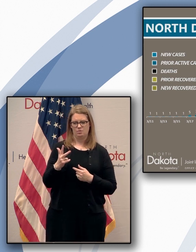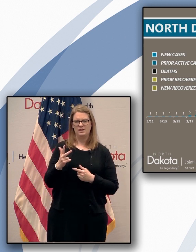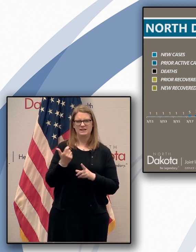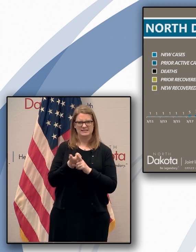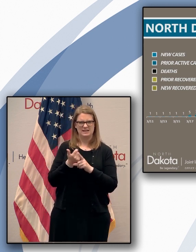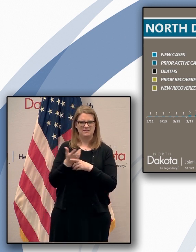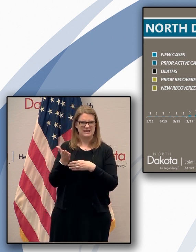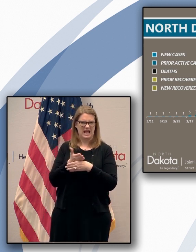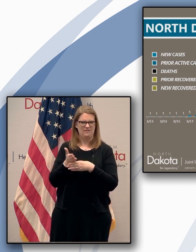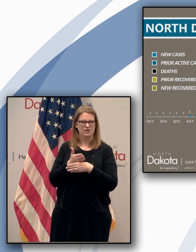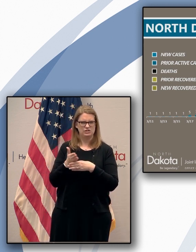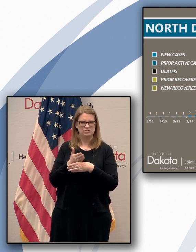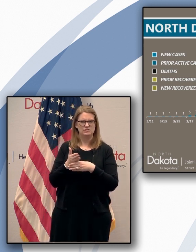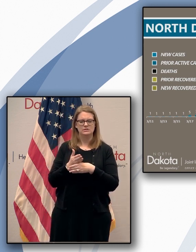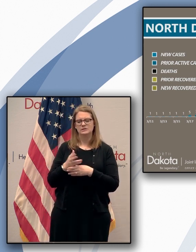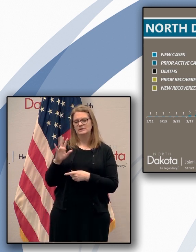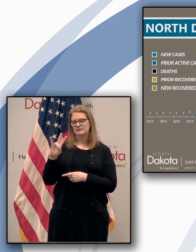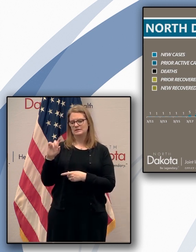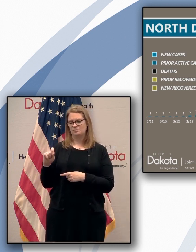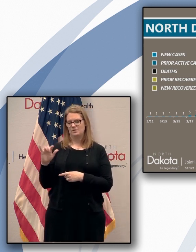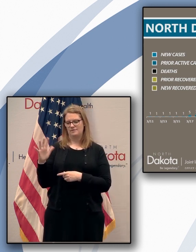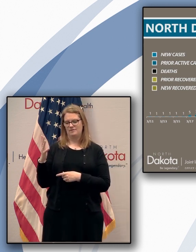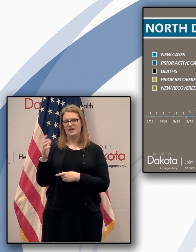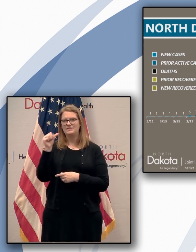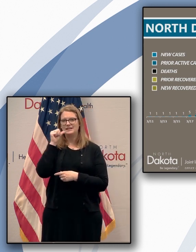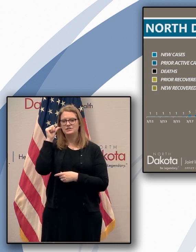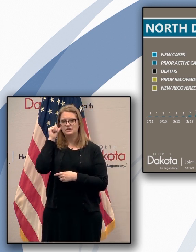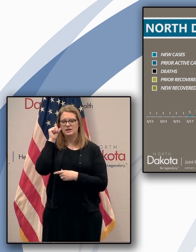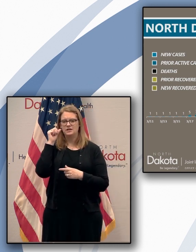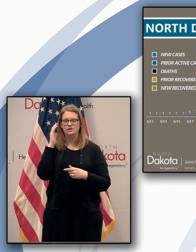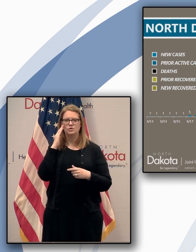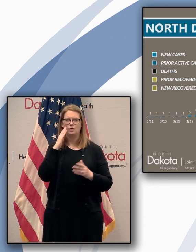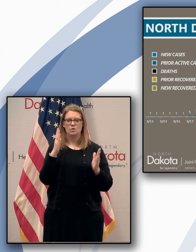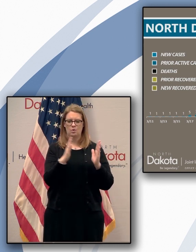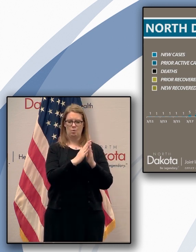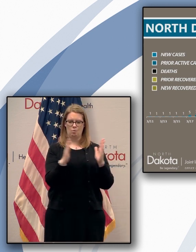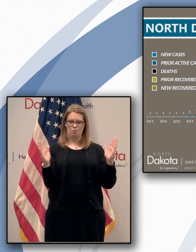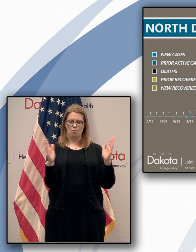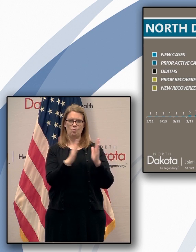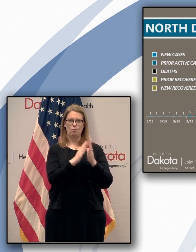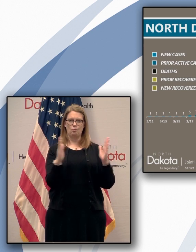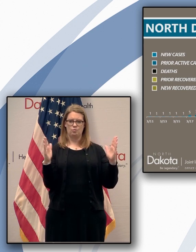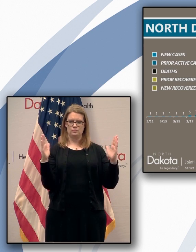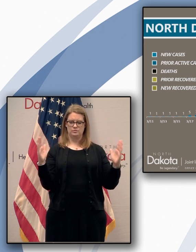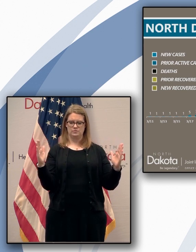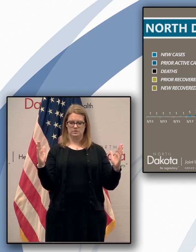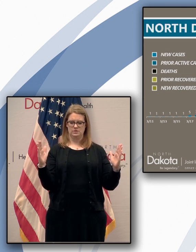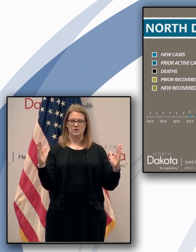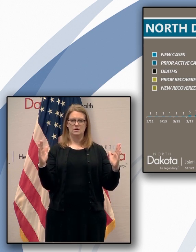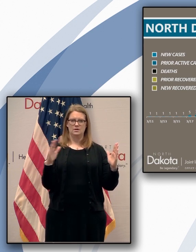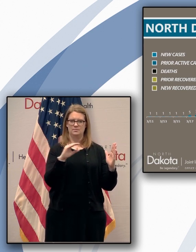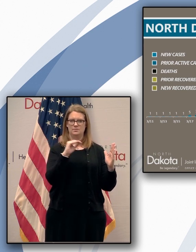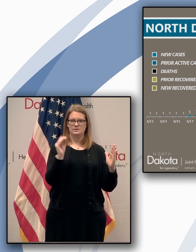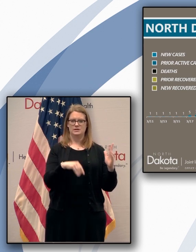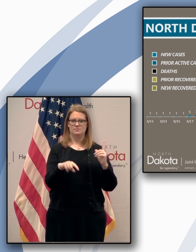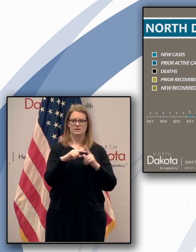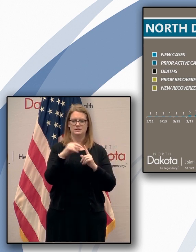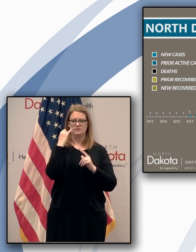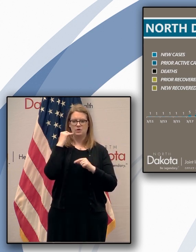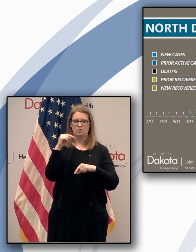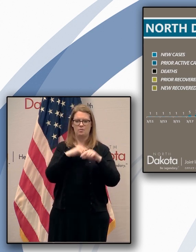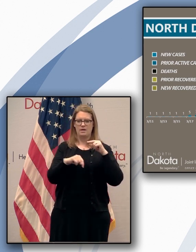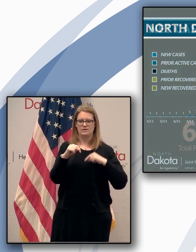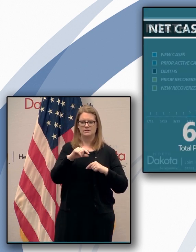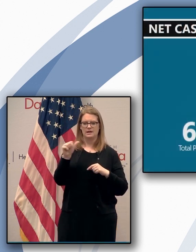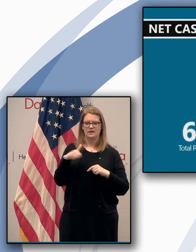cumulative run rate, 7.5 being yesterday's. If you took a range of that many percent positives, if you can go back to that